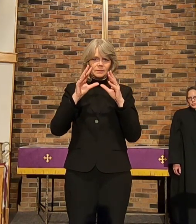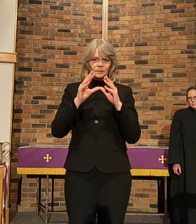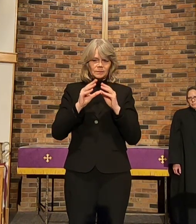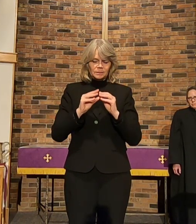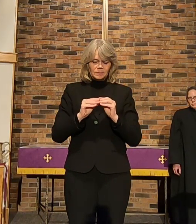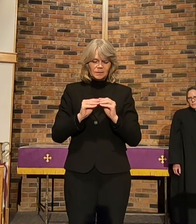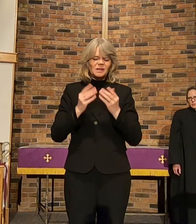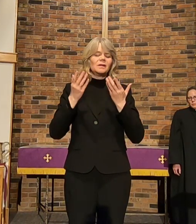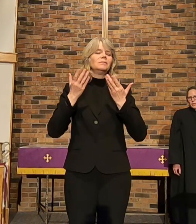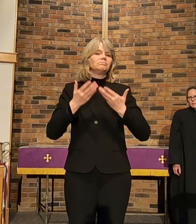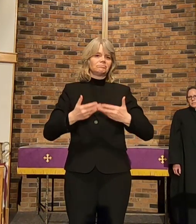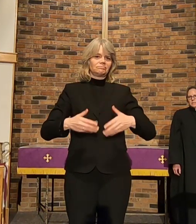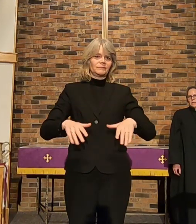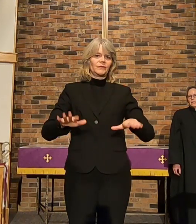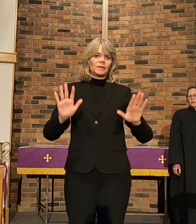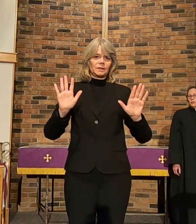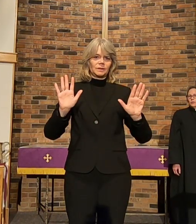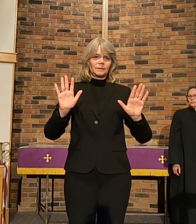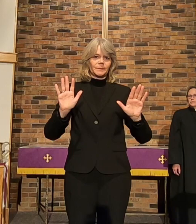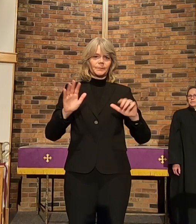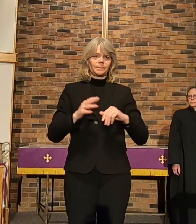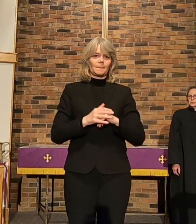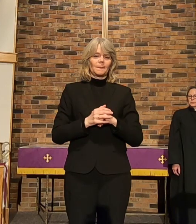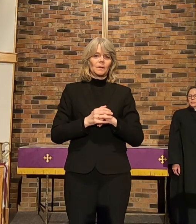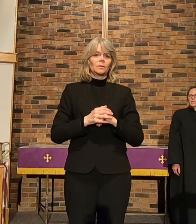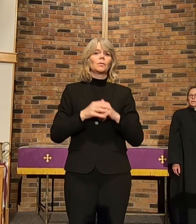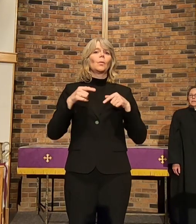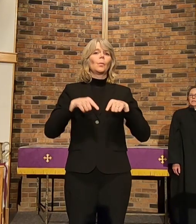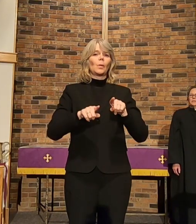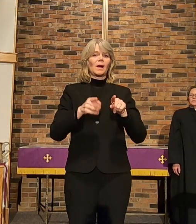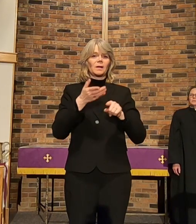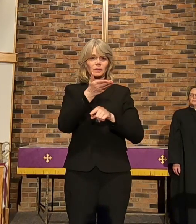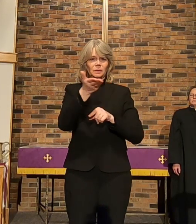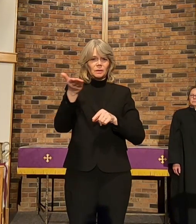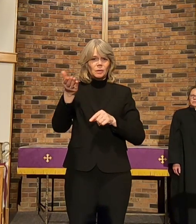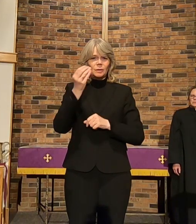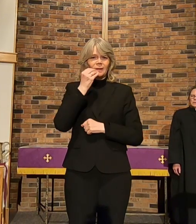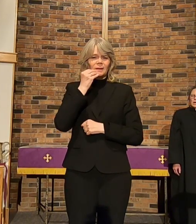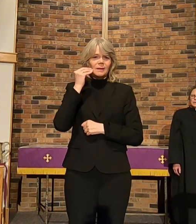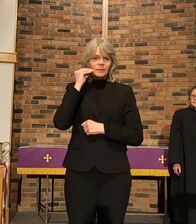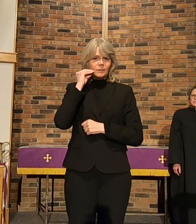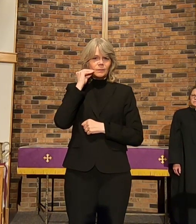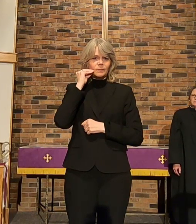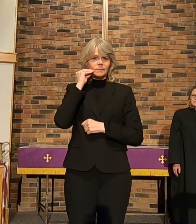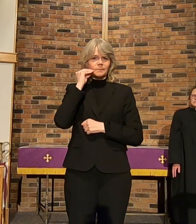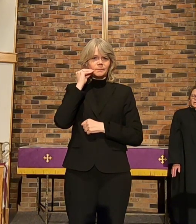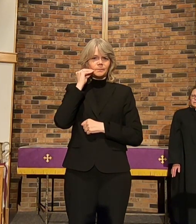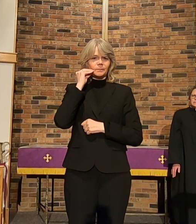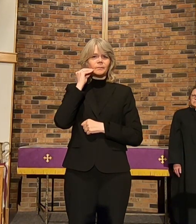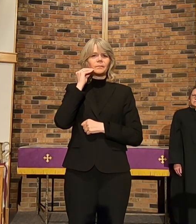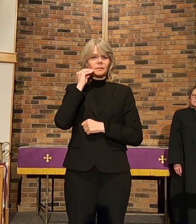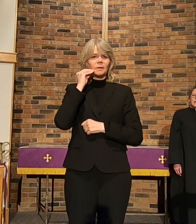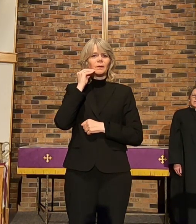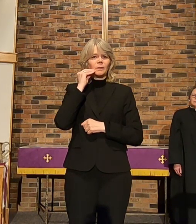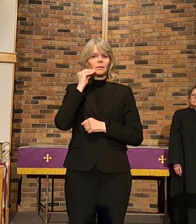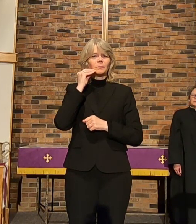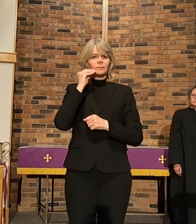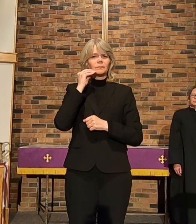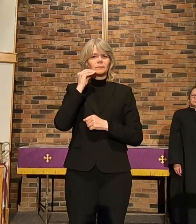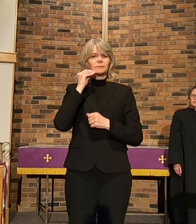worship. And we ask that at home, too, you honor some silence and time to